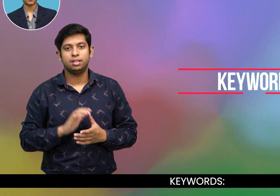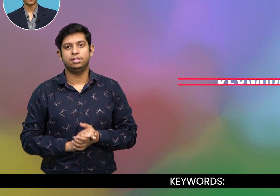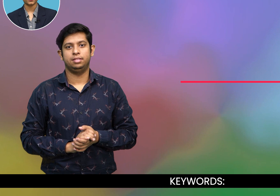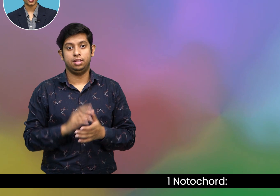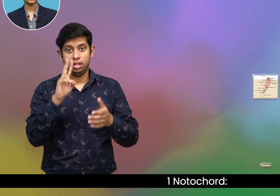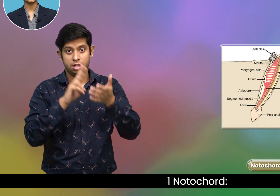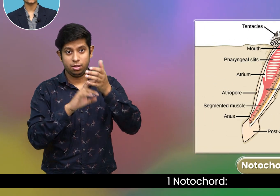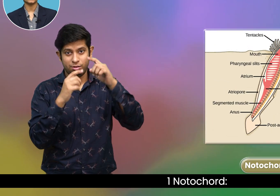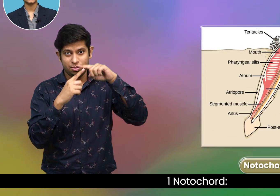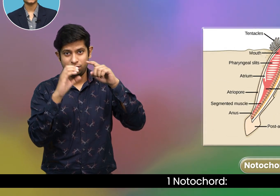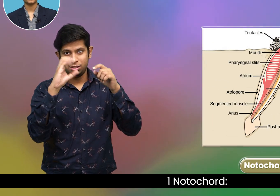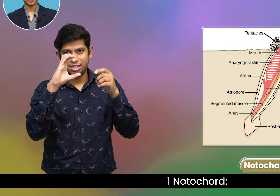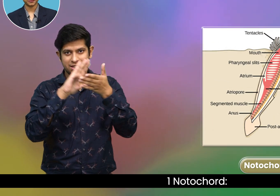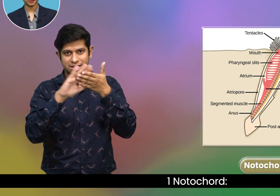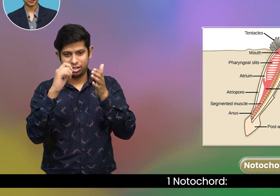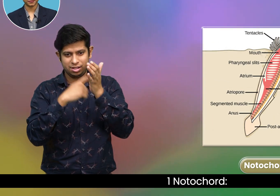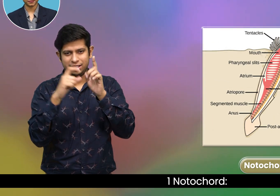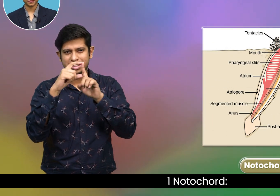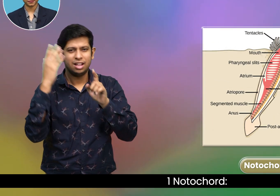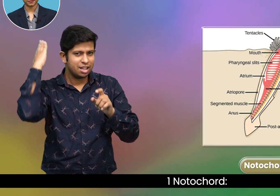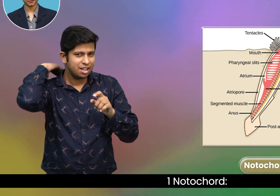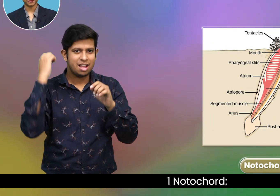Keywords. Notochord.